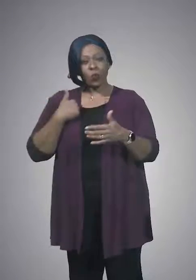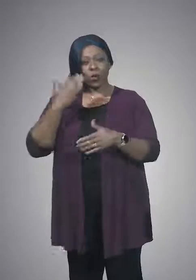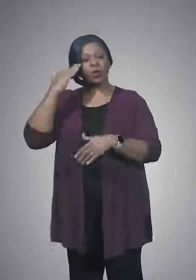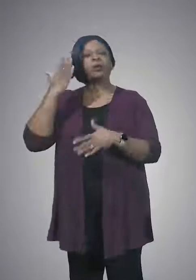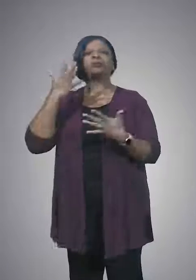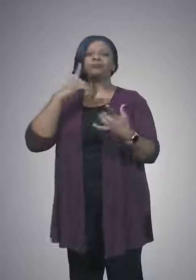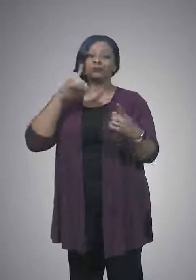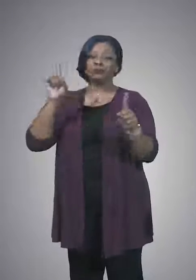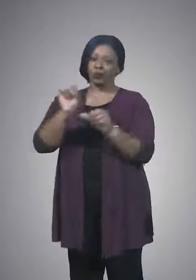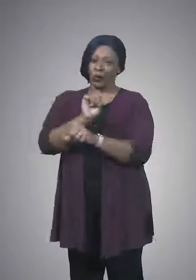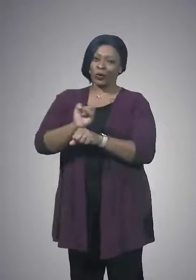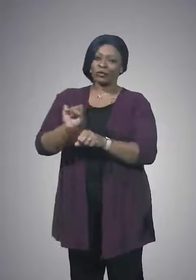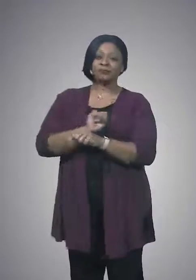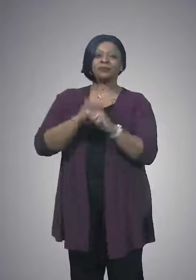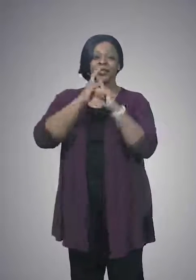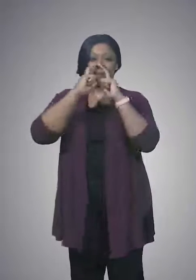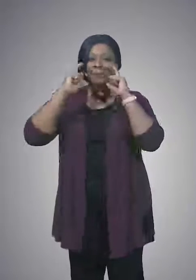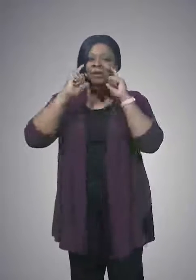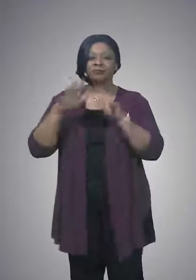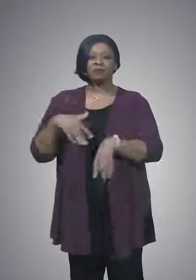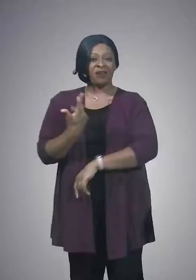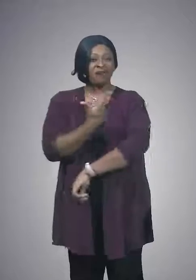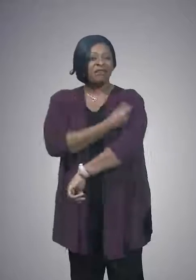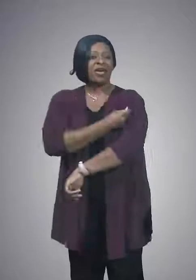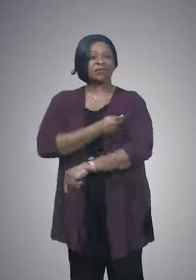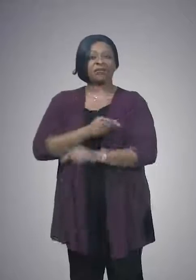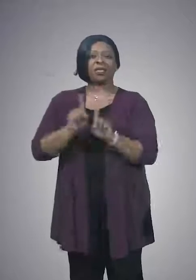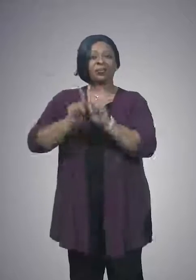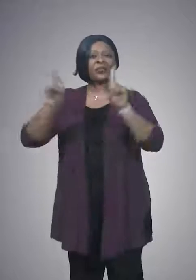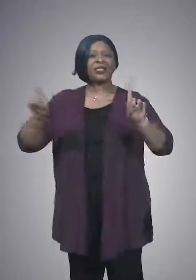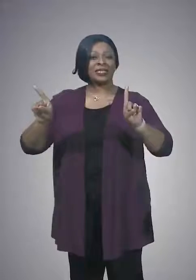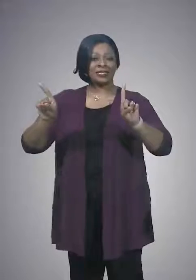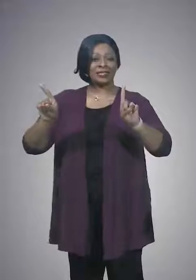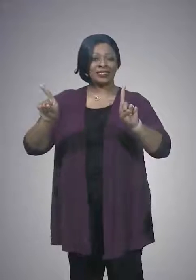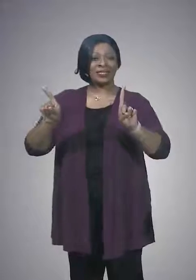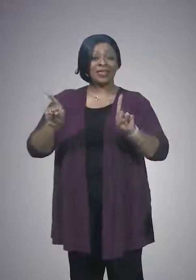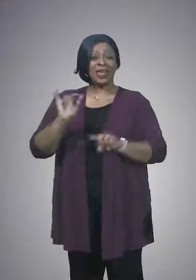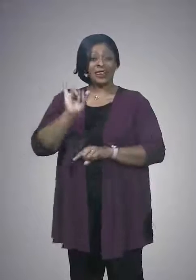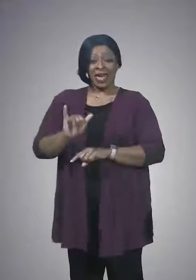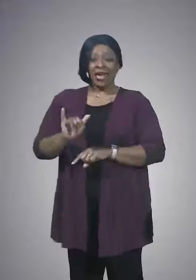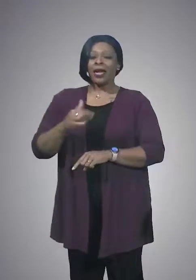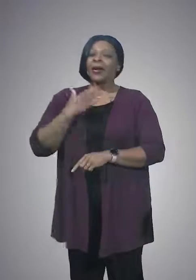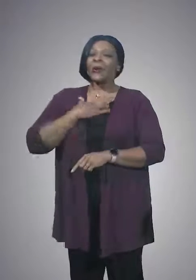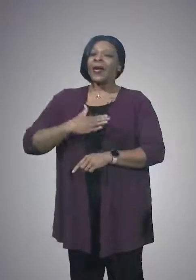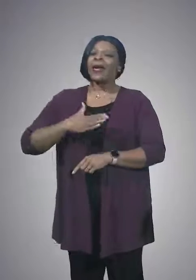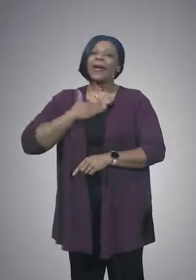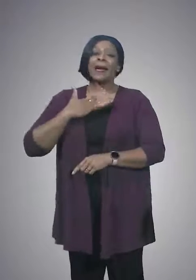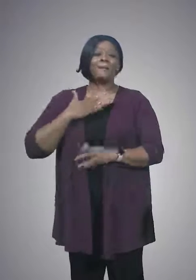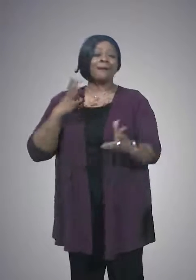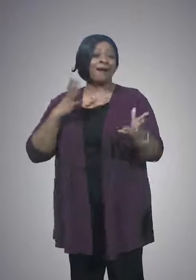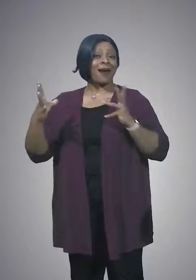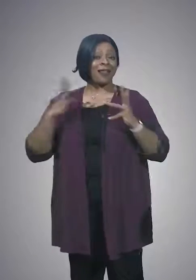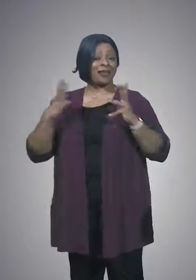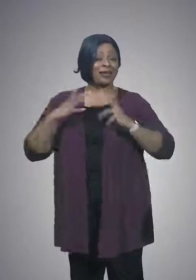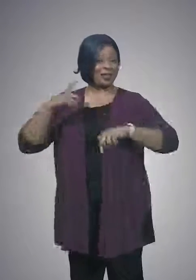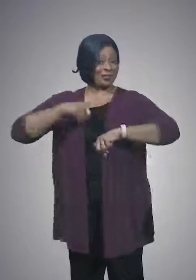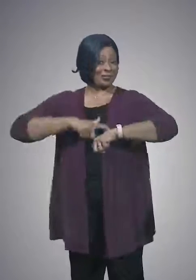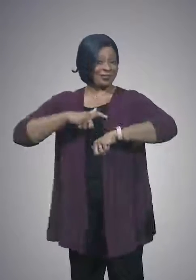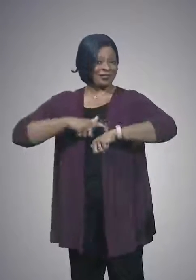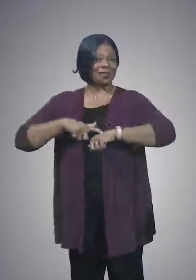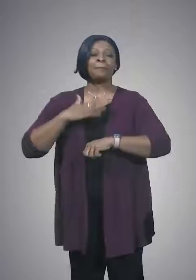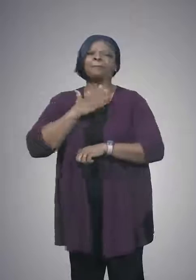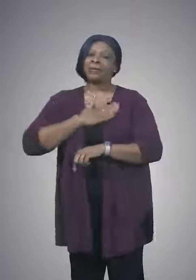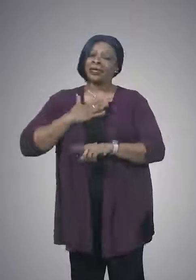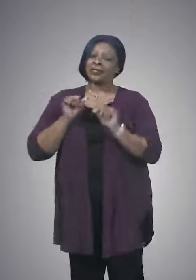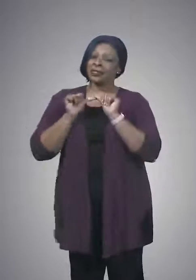work: masking, vaccination, and social distancing. So with that, I wish you a happy holiday season.